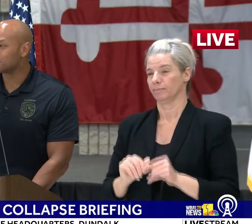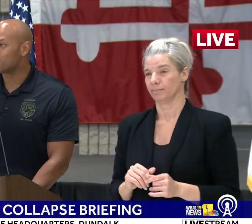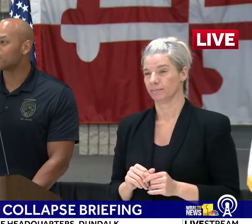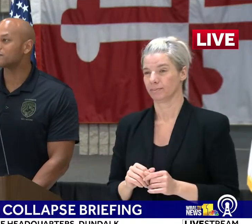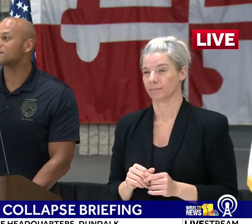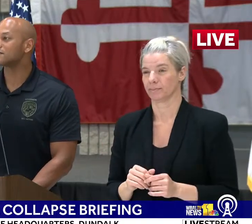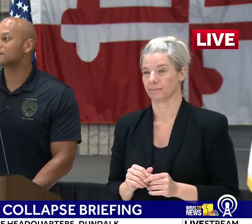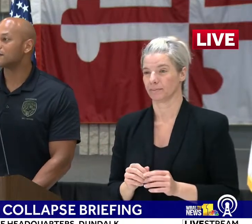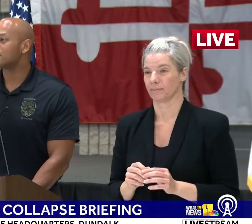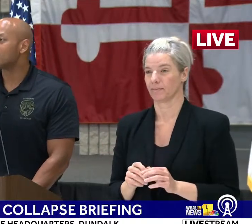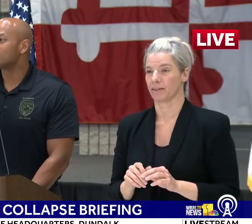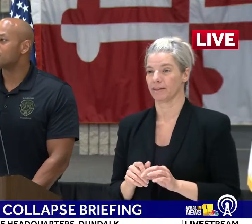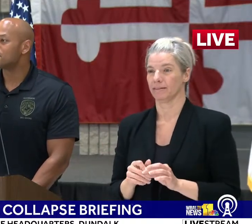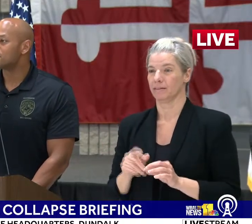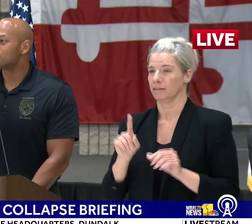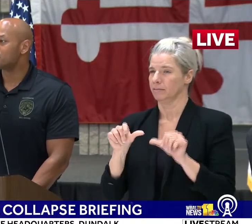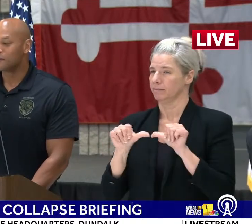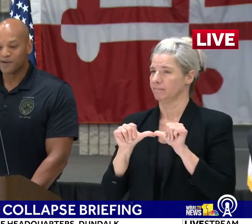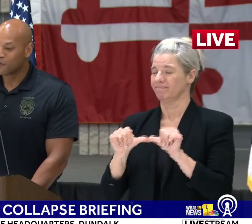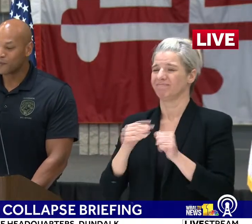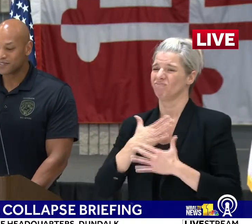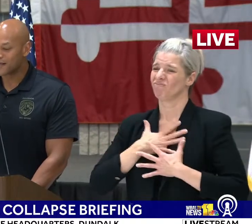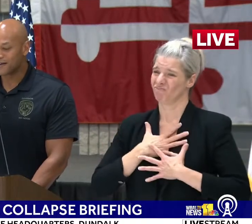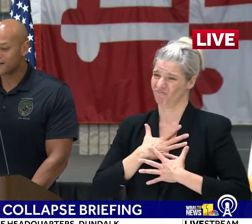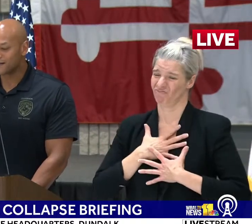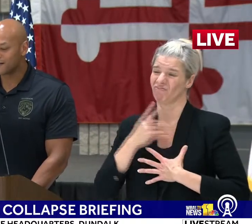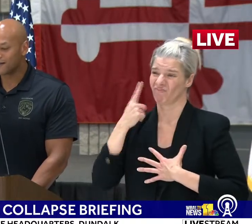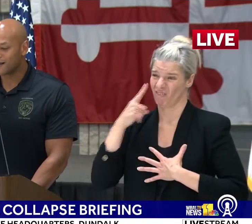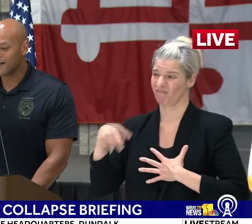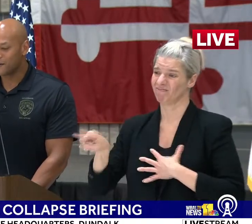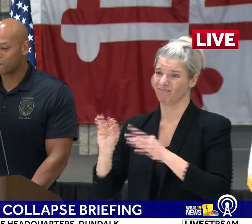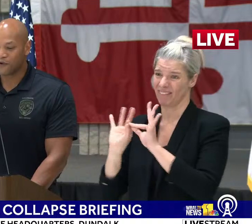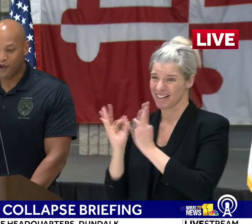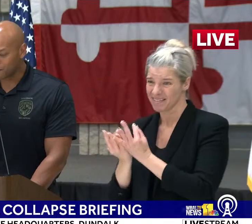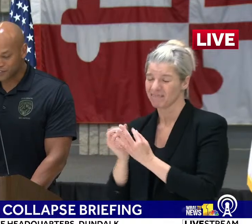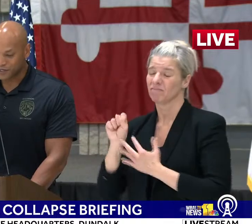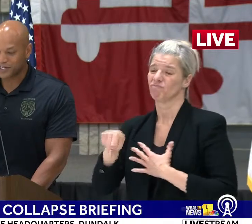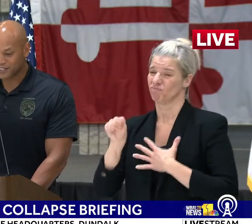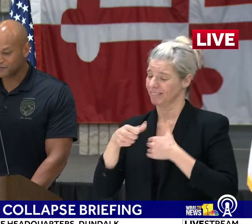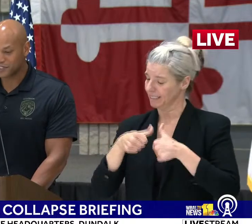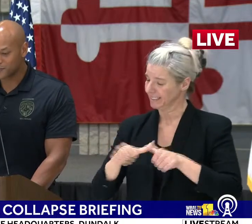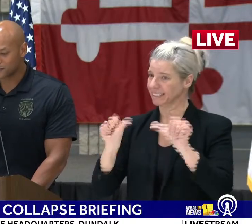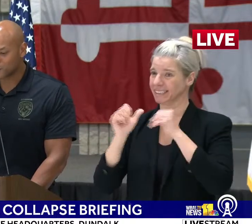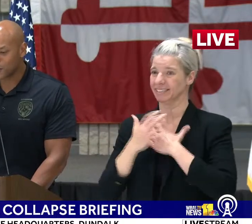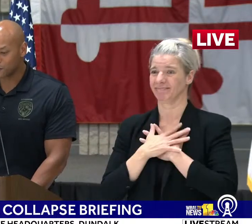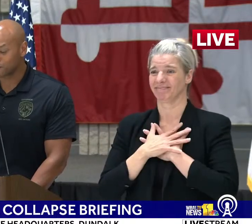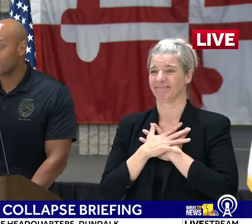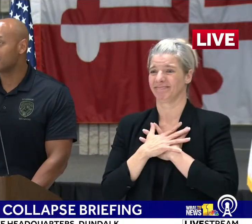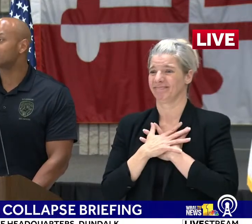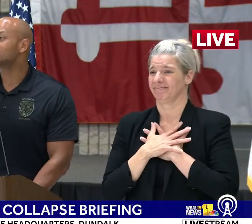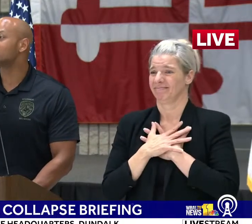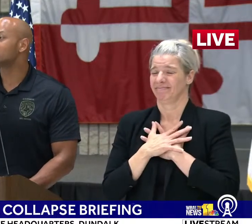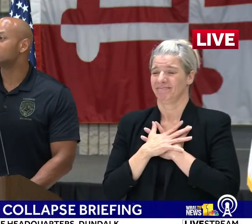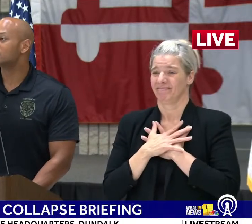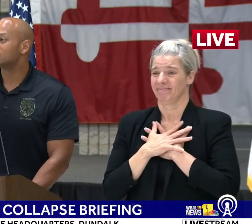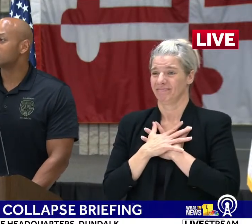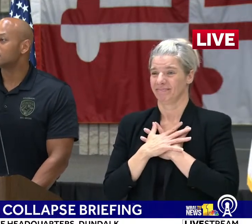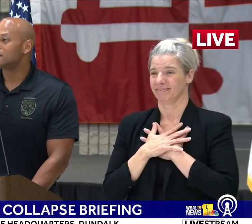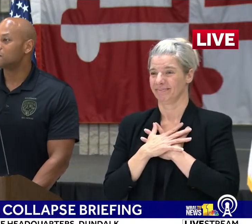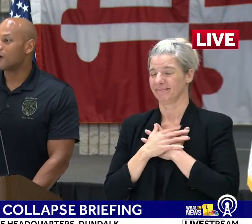continue to be truly heartbreaking moments. There have been moments that I know for all of us, our chests have just been swelled with